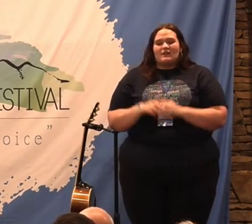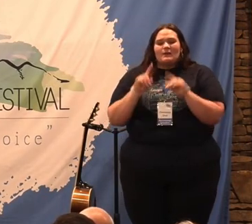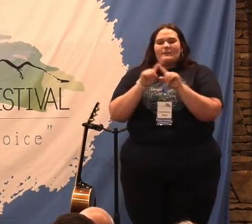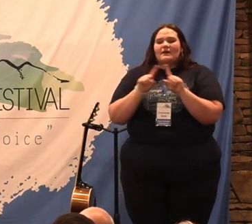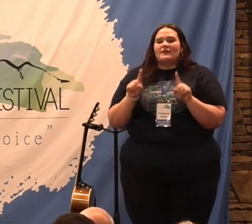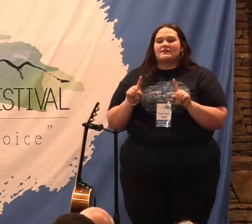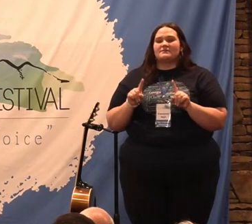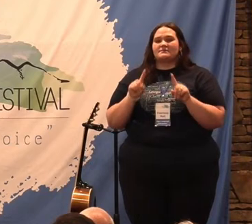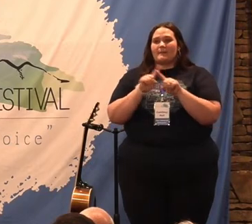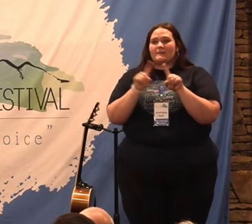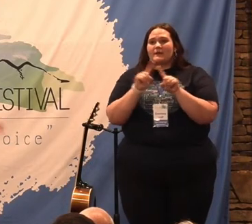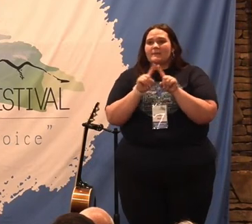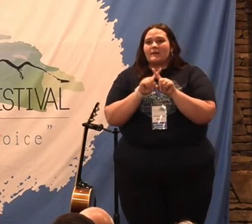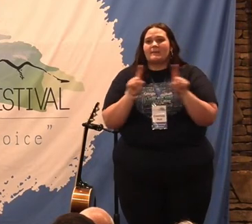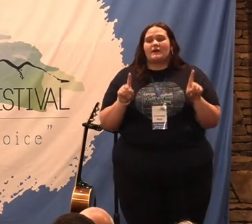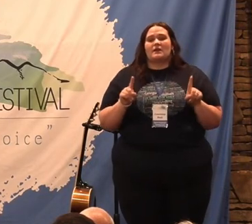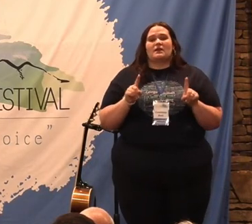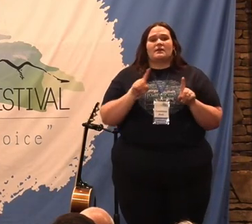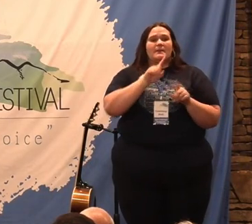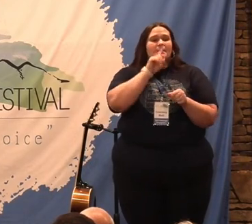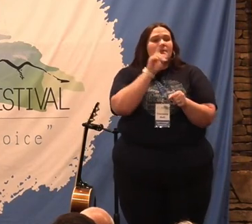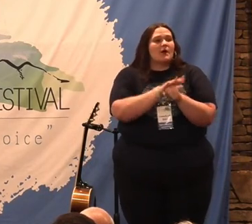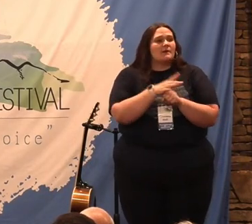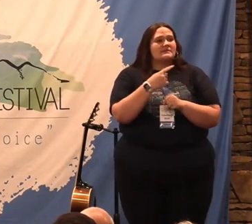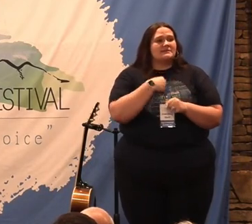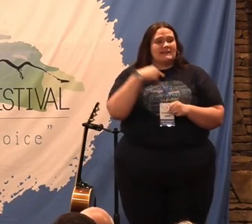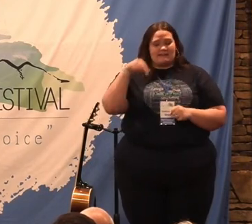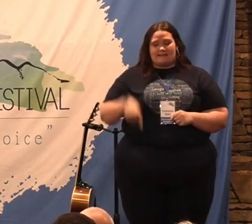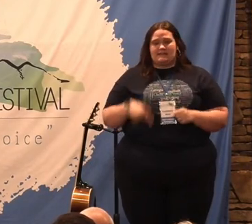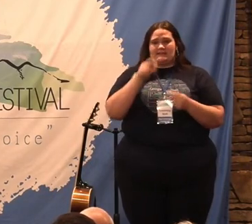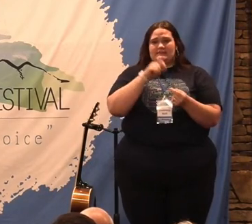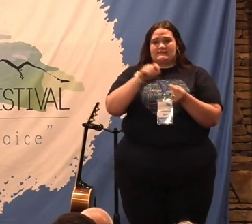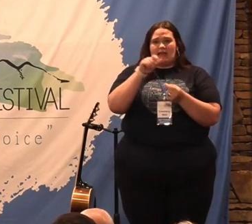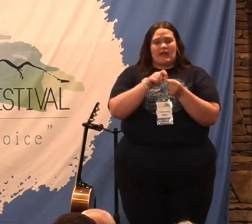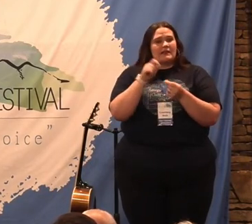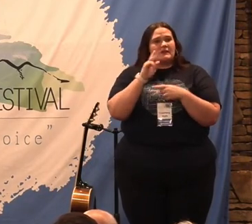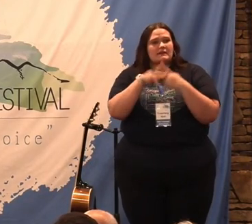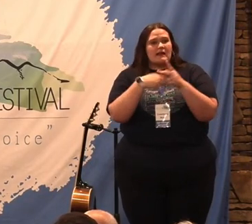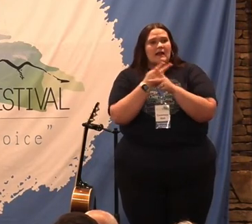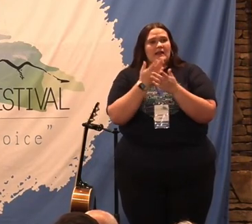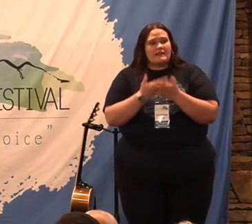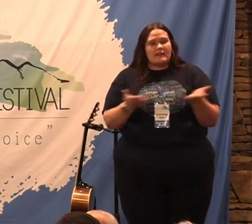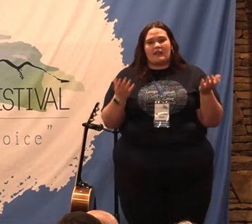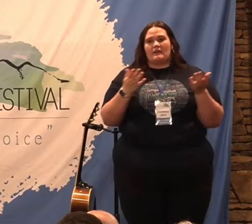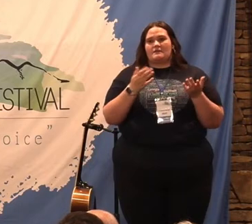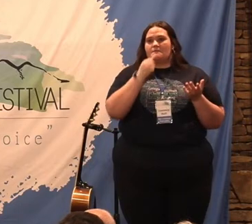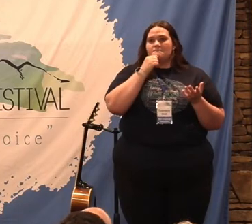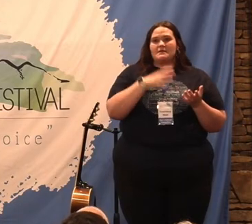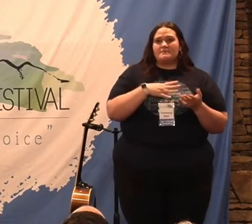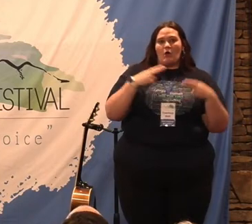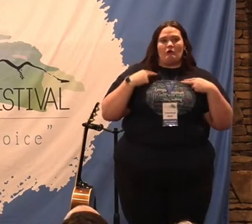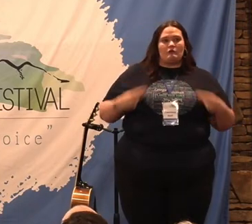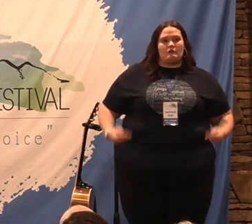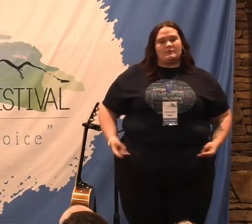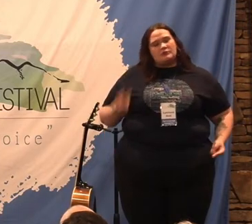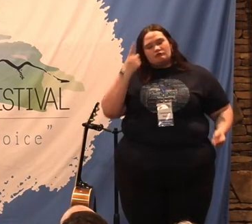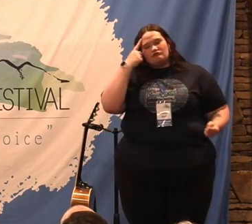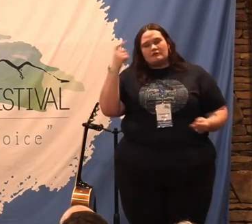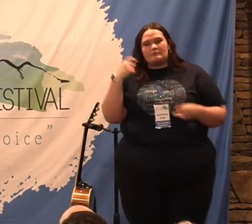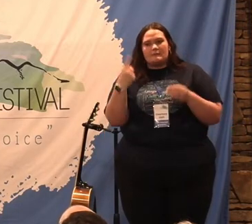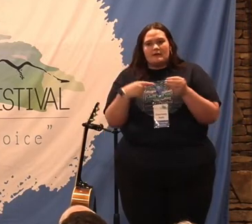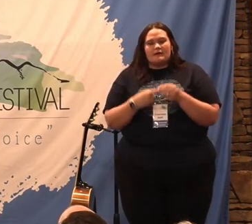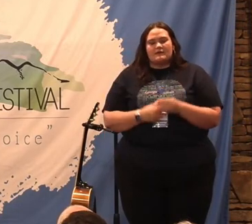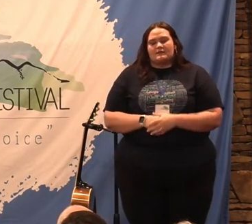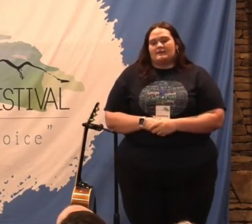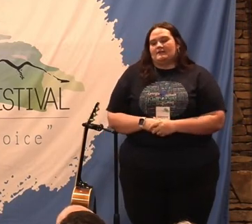But they assured me. They assured me that this was exactly the sort of thing female humans dream of.